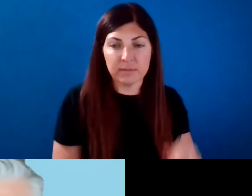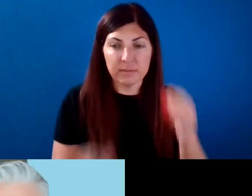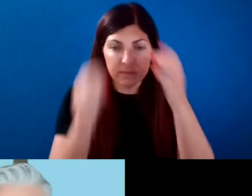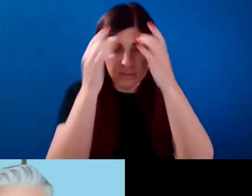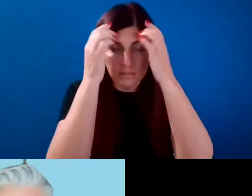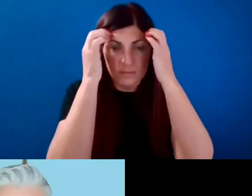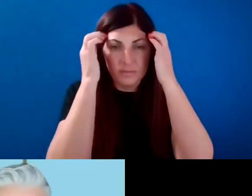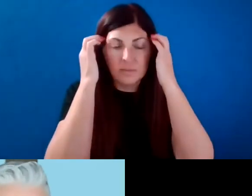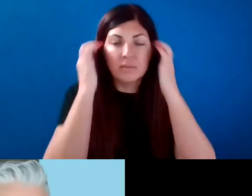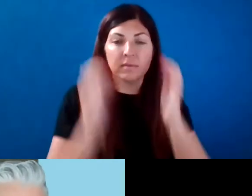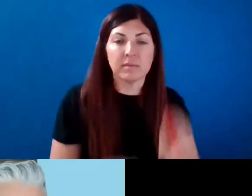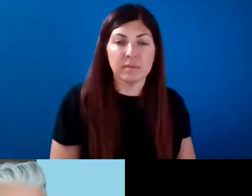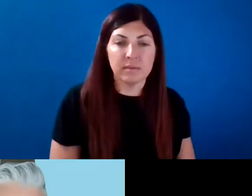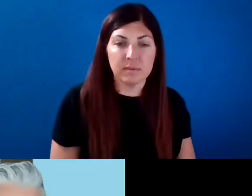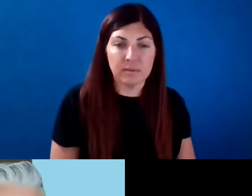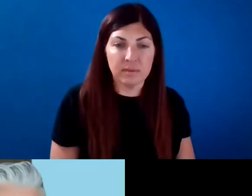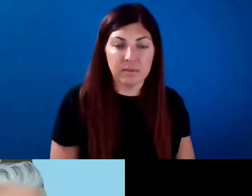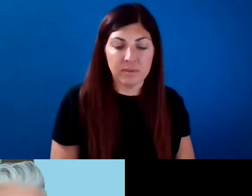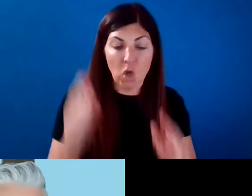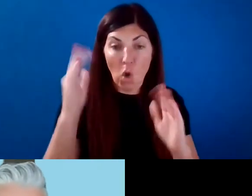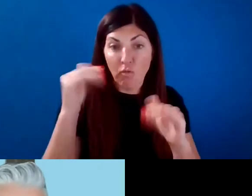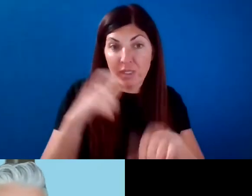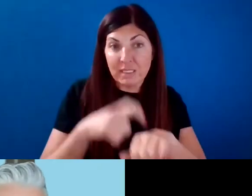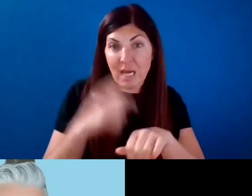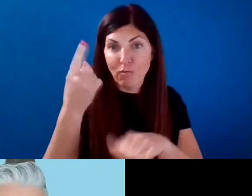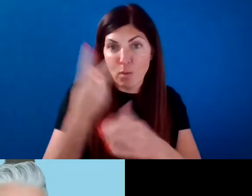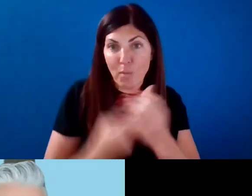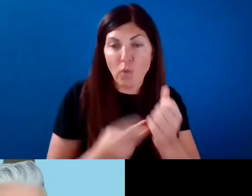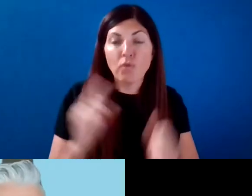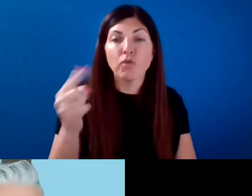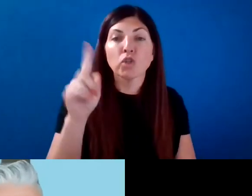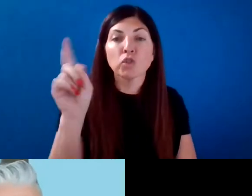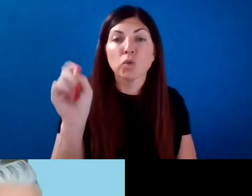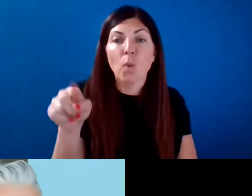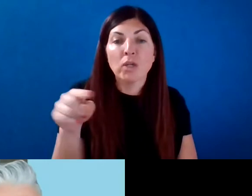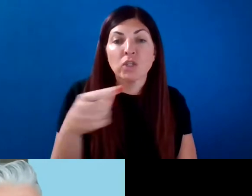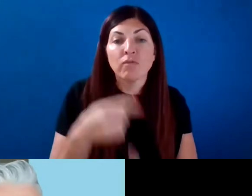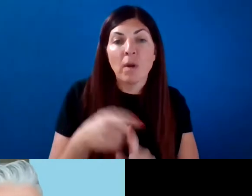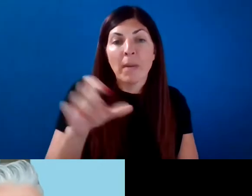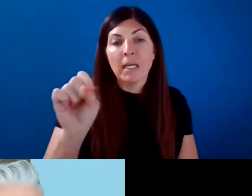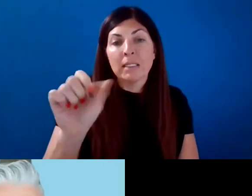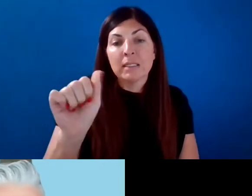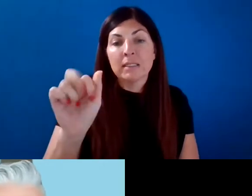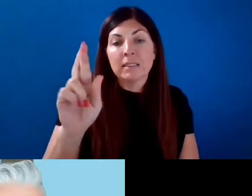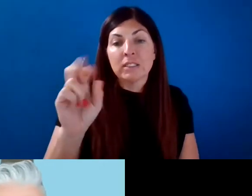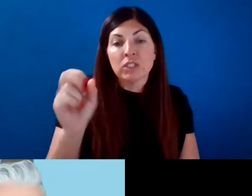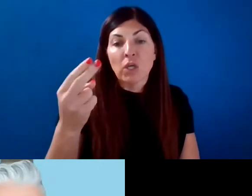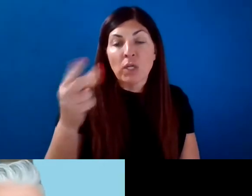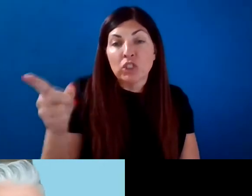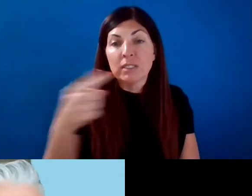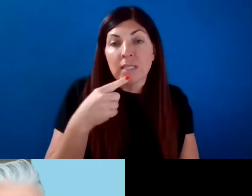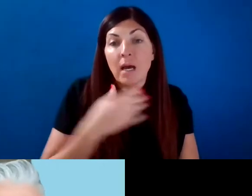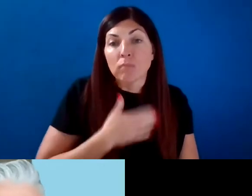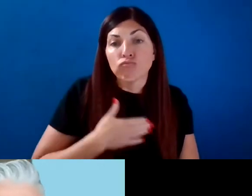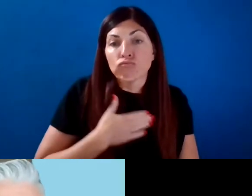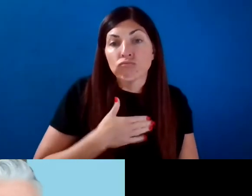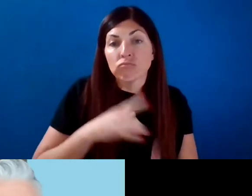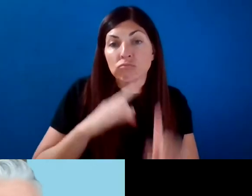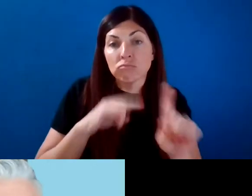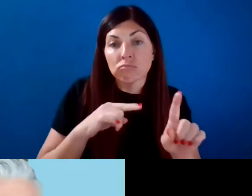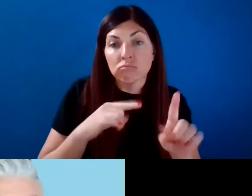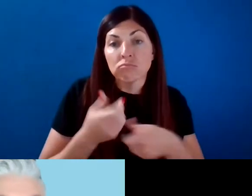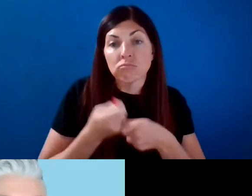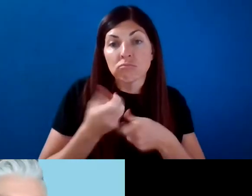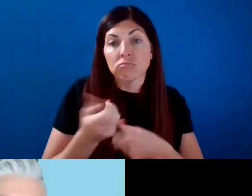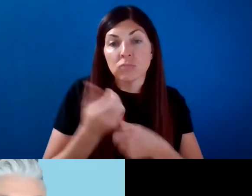Hopefully we'll have time to get to both of these. So the first question is from Sarah. She says, I appreciate you sharing so much. Which